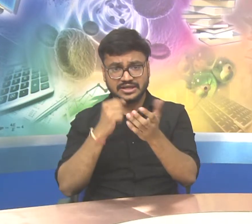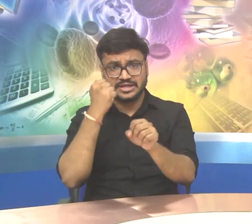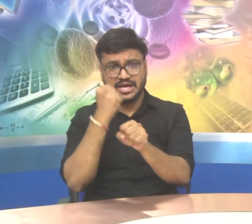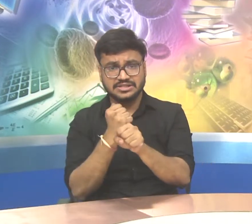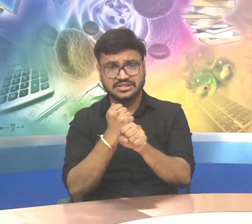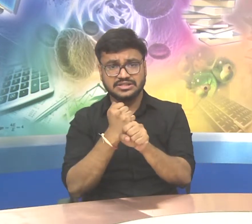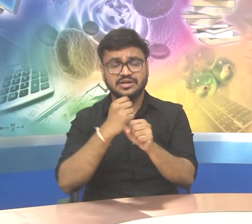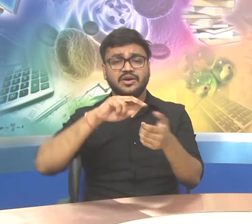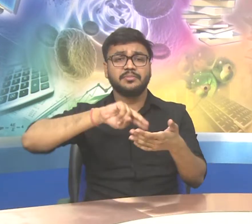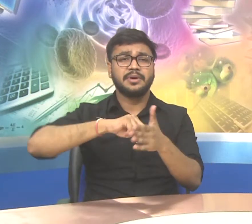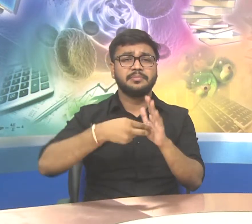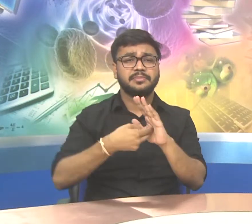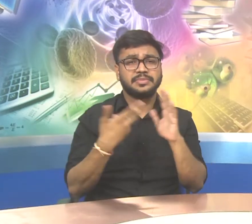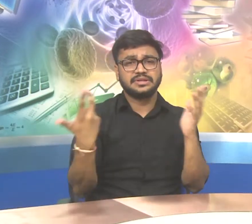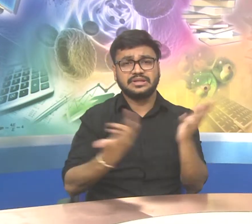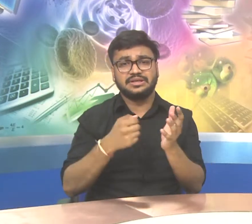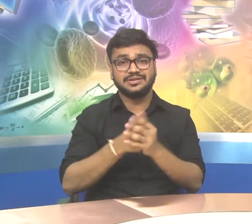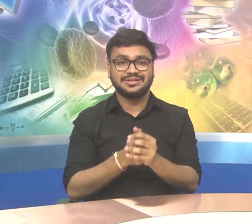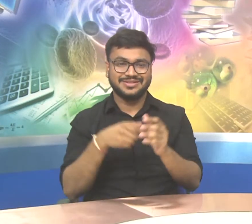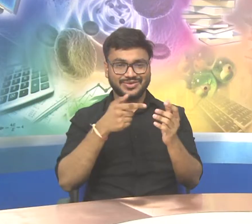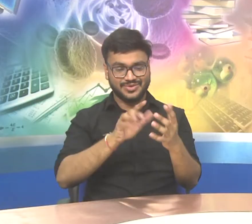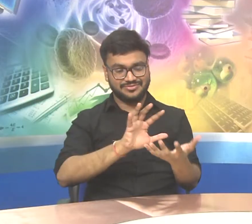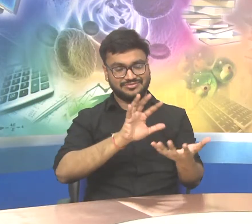Next is revolving.